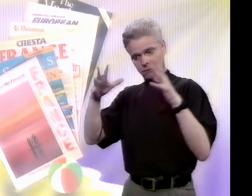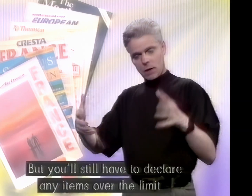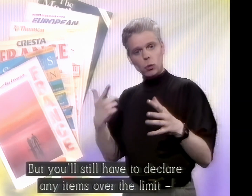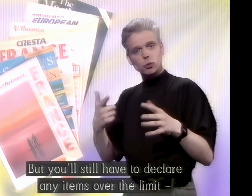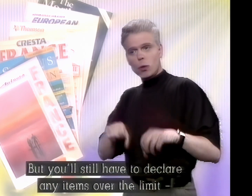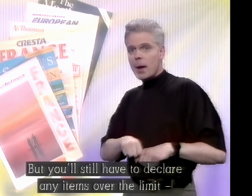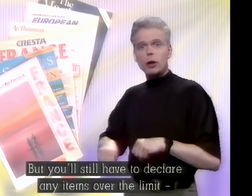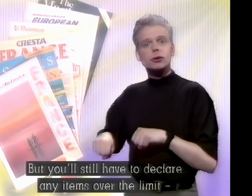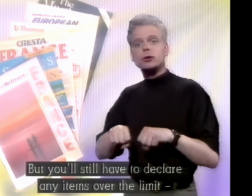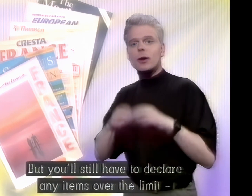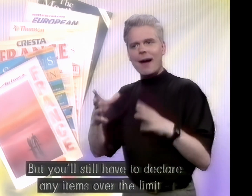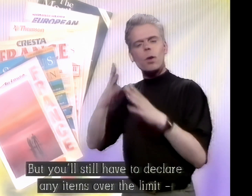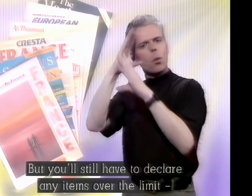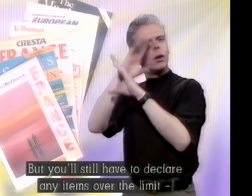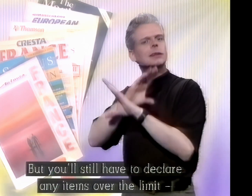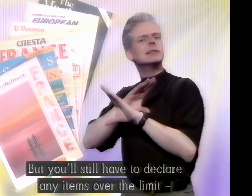still have to declare any items over the top.